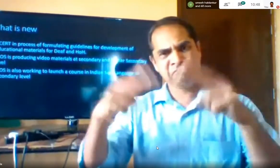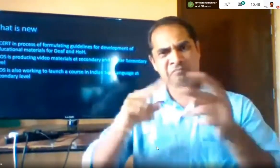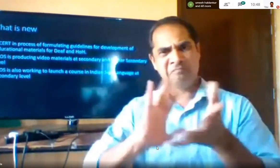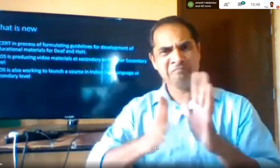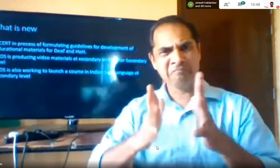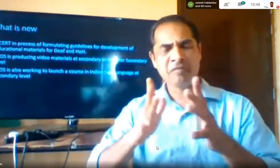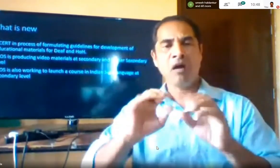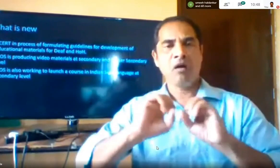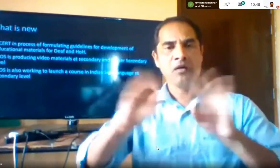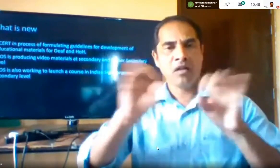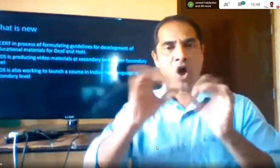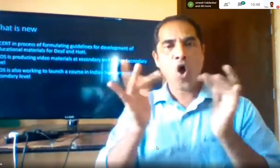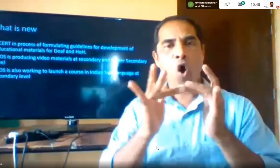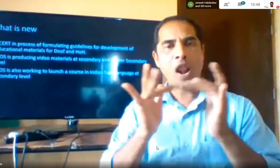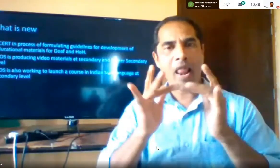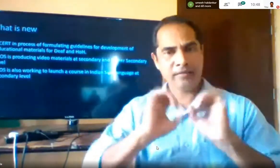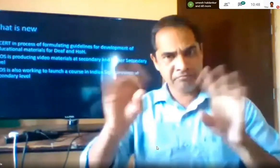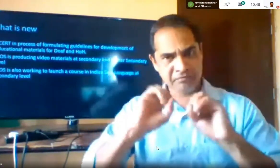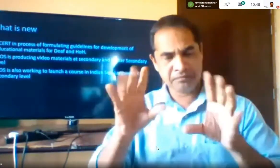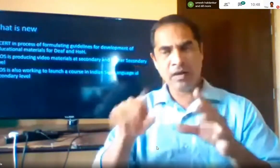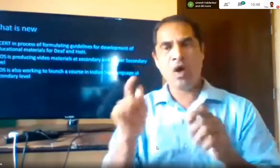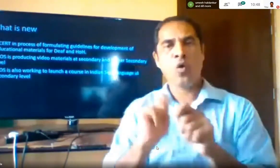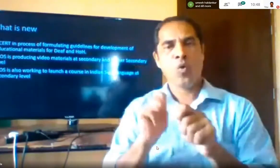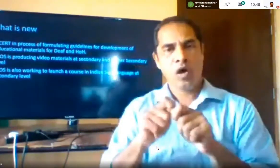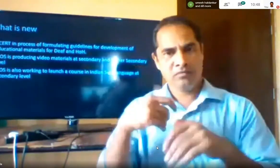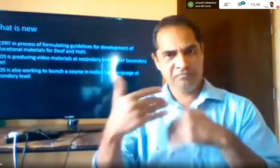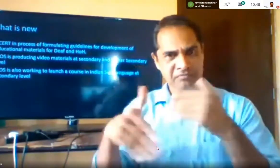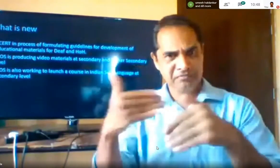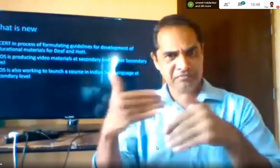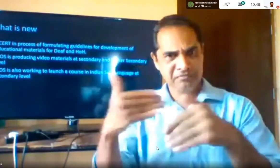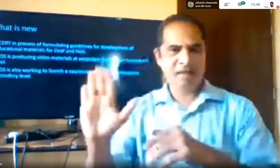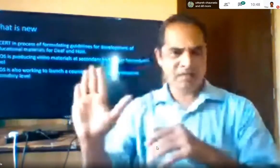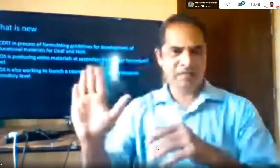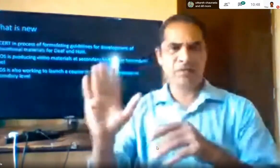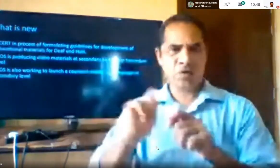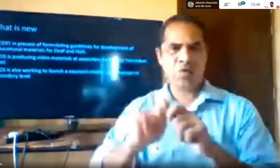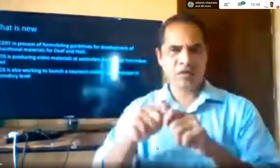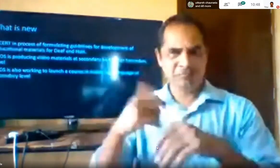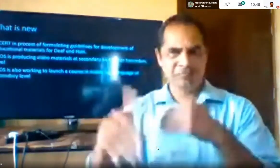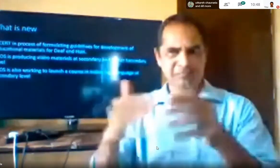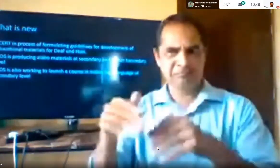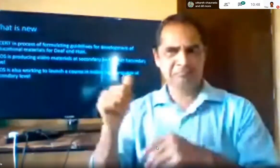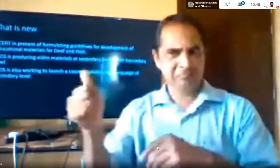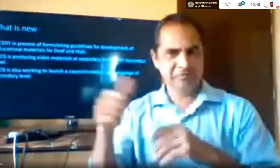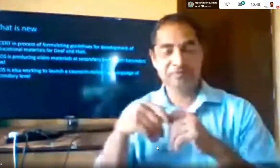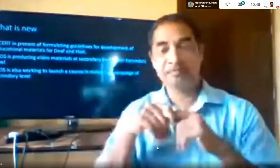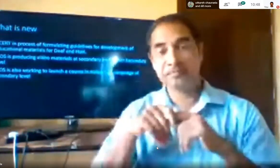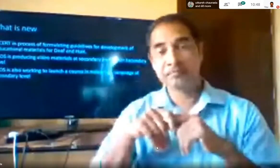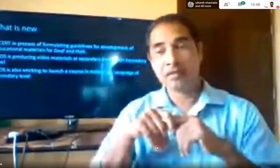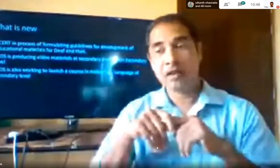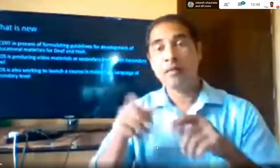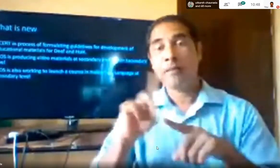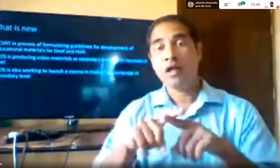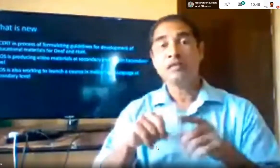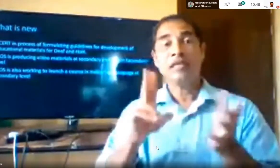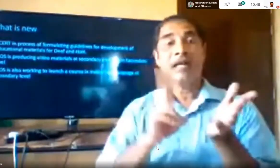in the sign language. So every subject will be translated to sign language. which will be fully accessible.